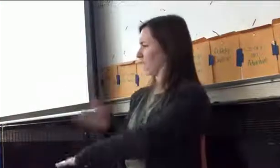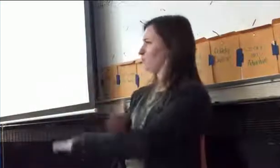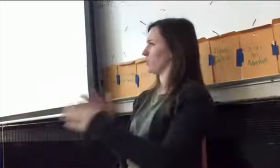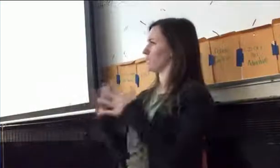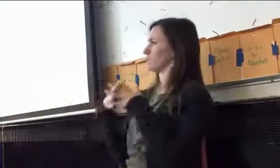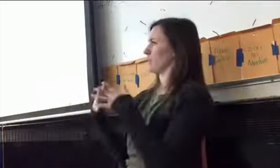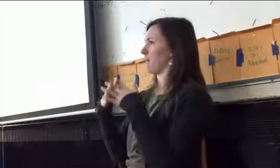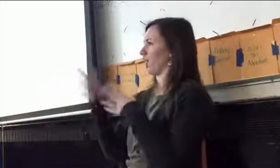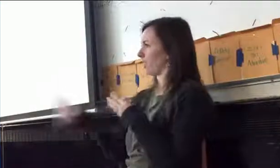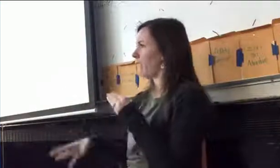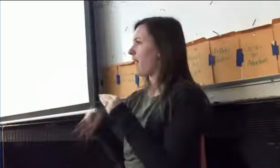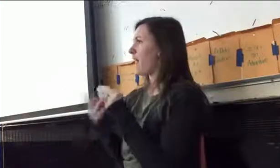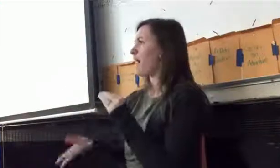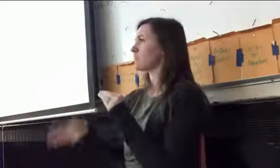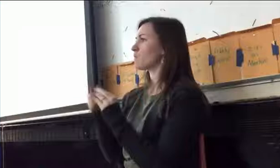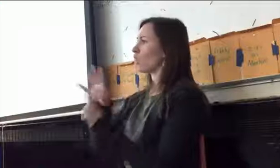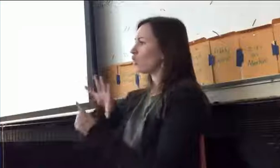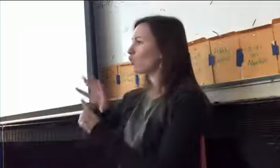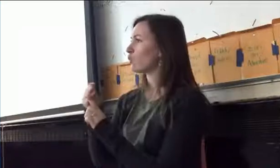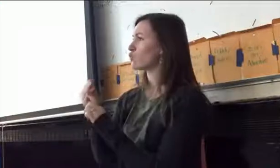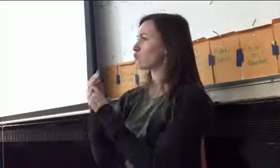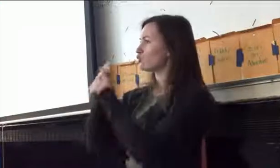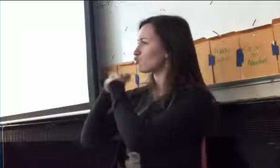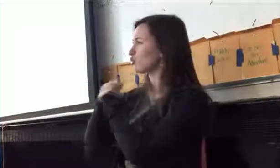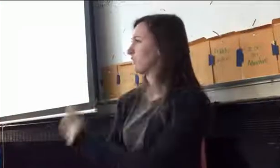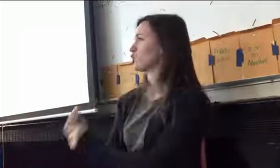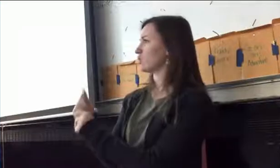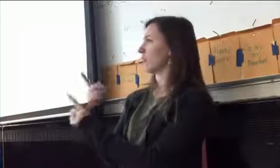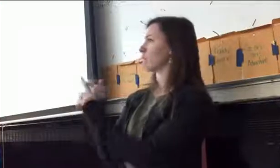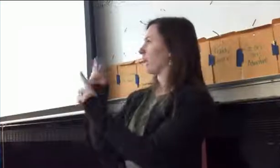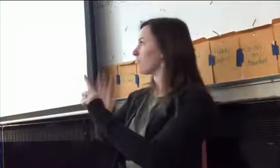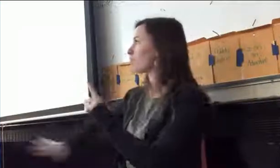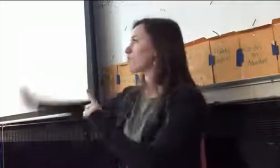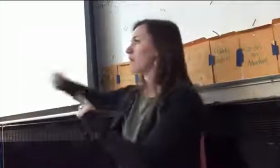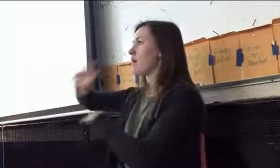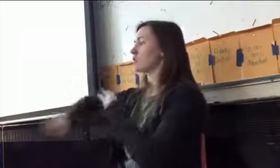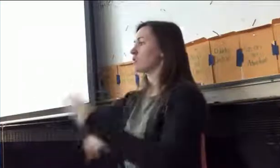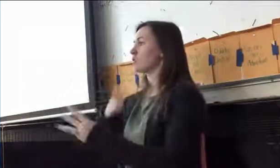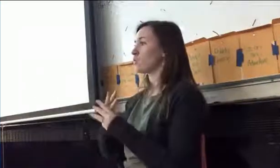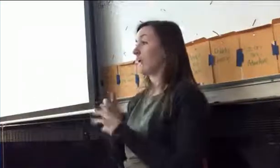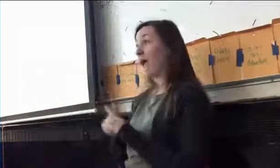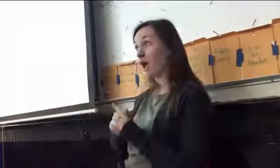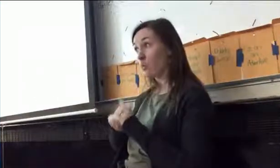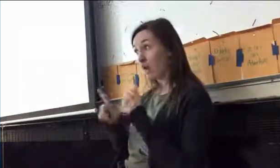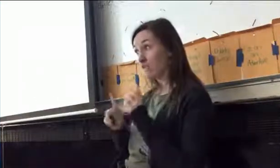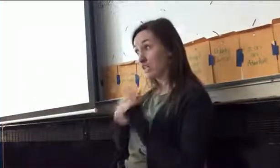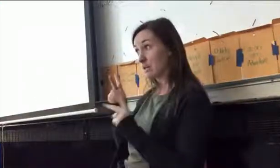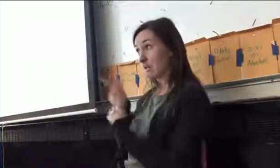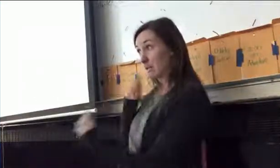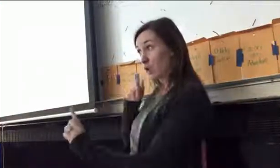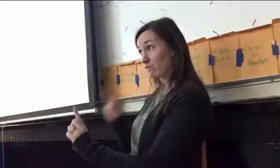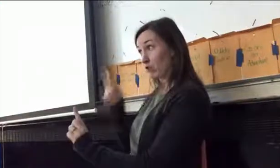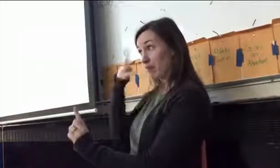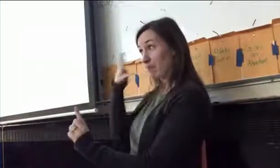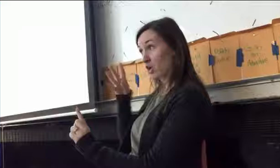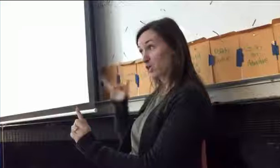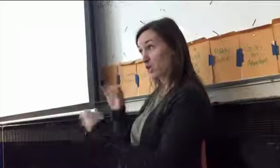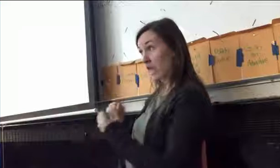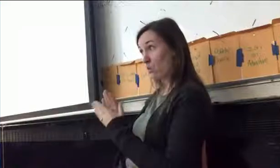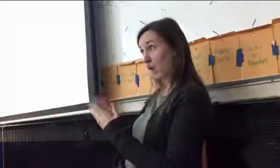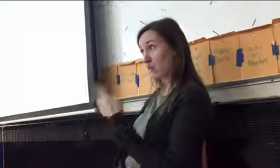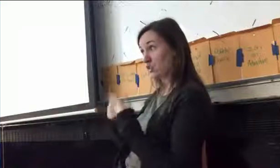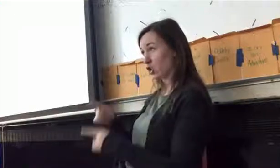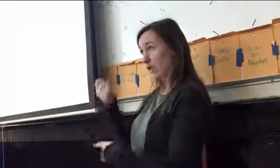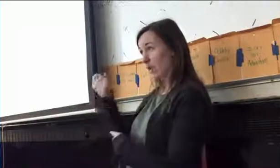has more cultures and traditions from people all around the world. However, is that how people view immigration during the 1900s